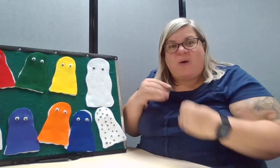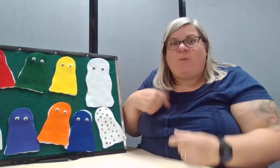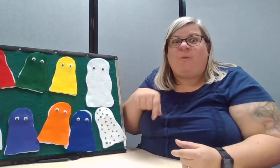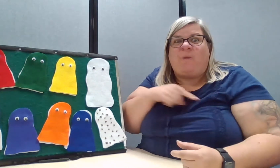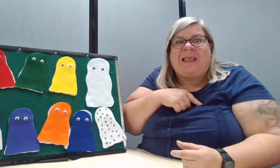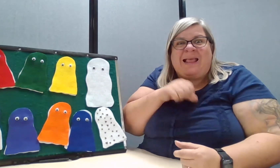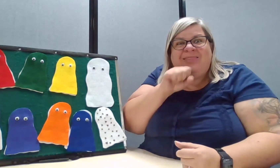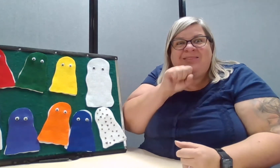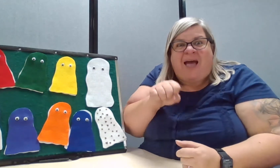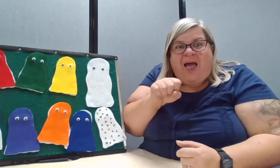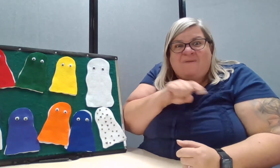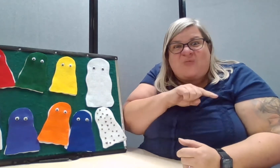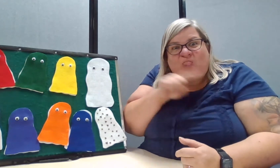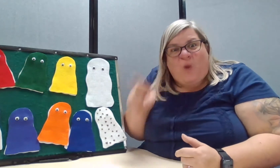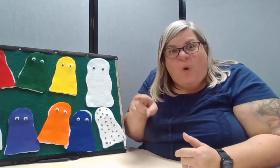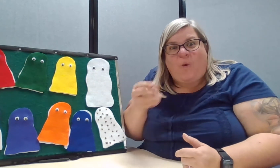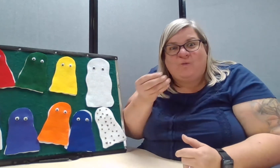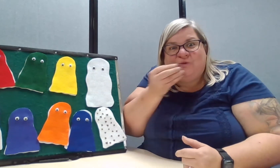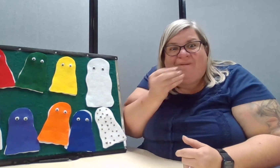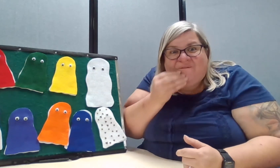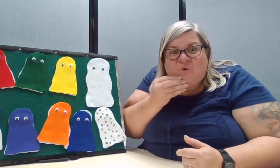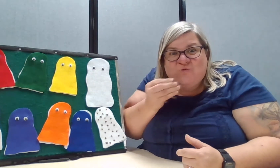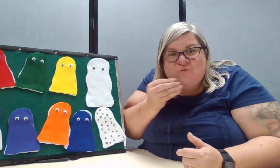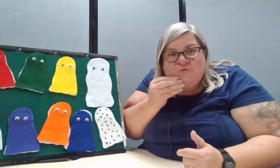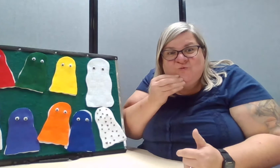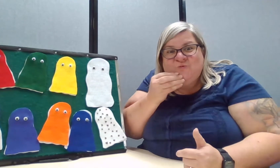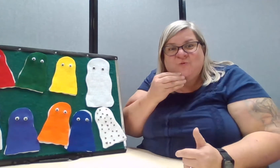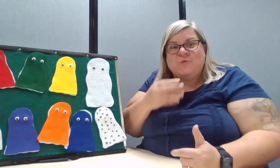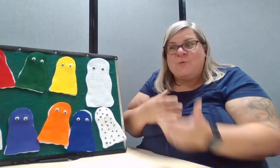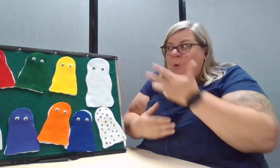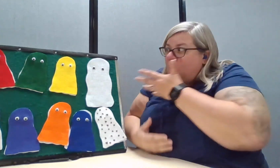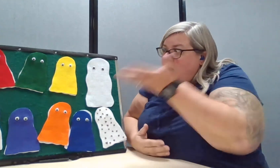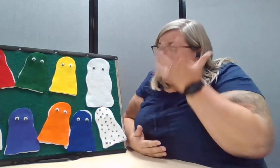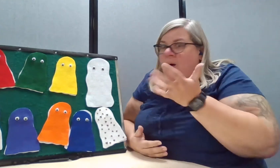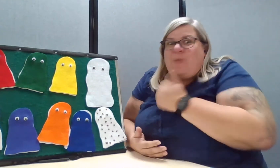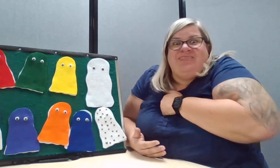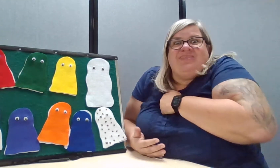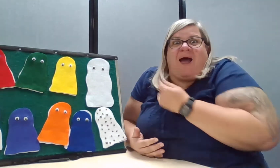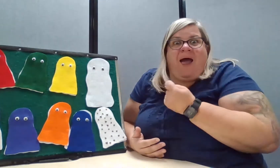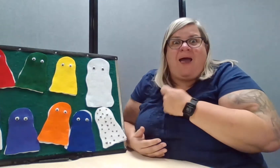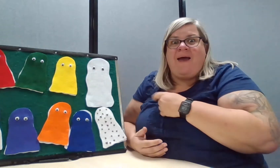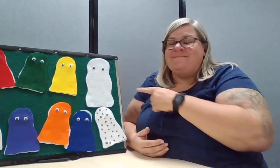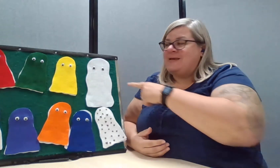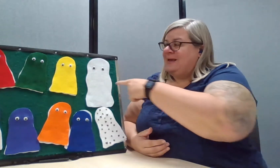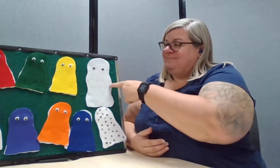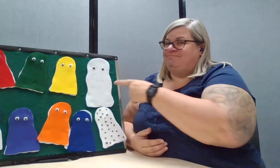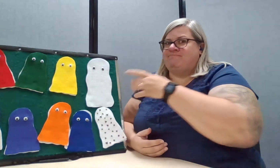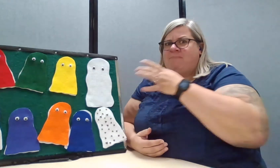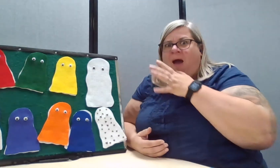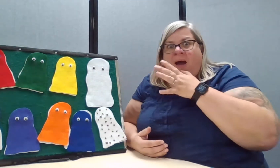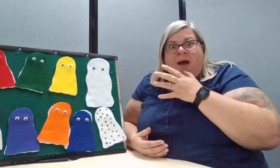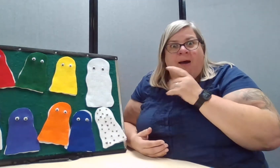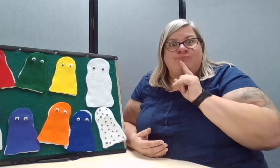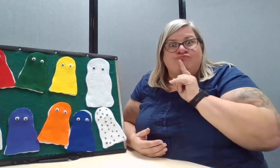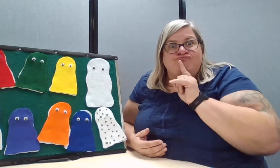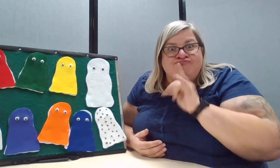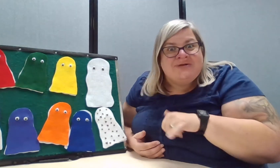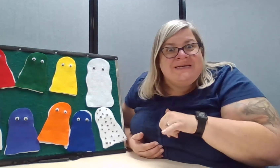we ate it. And we loved what we ate. We loved them. And Mama